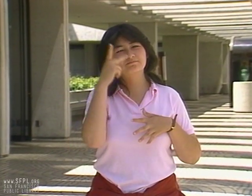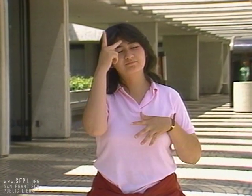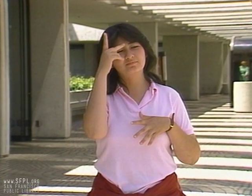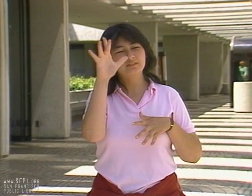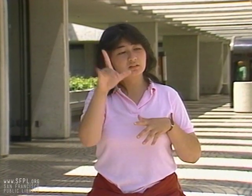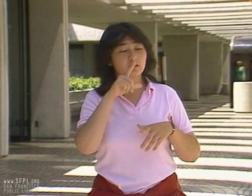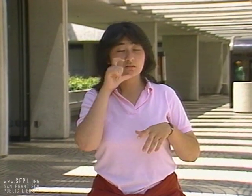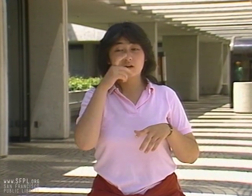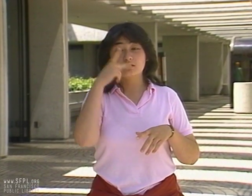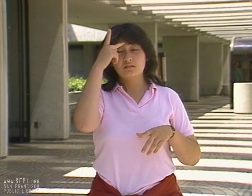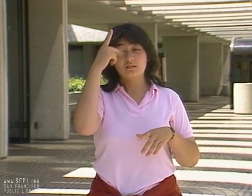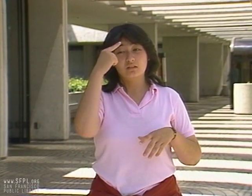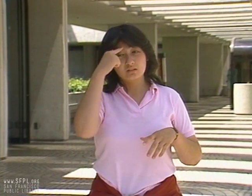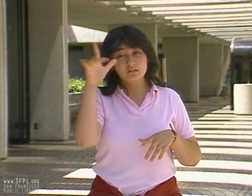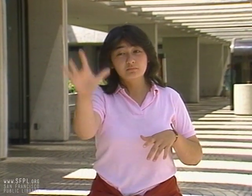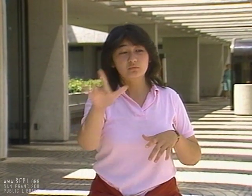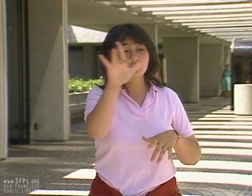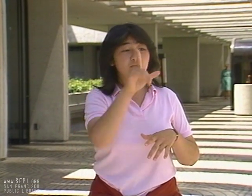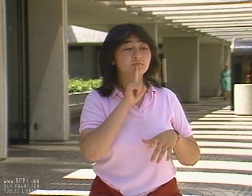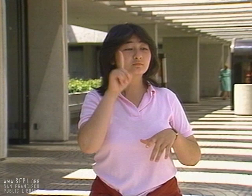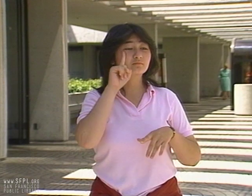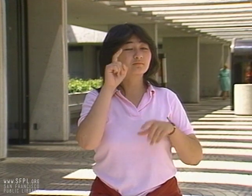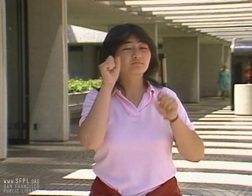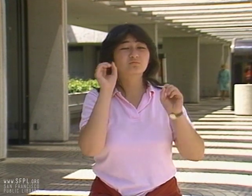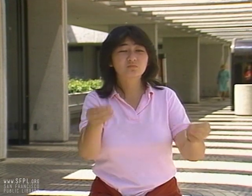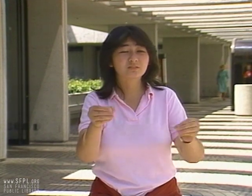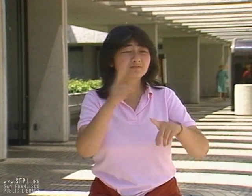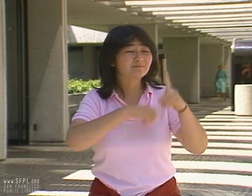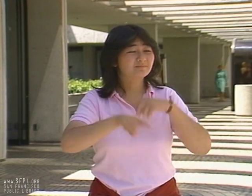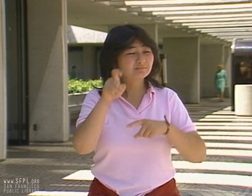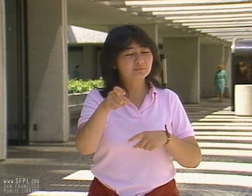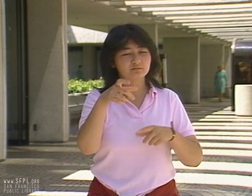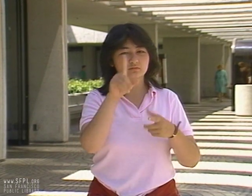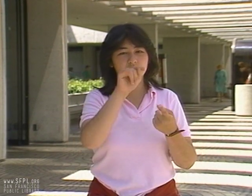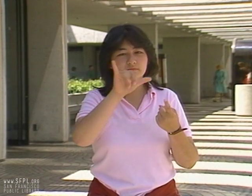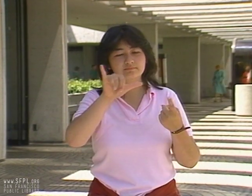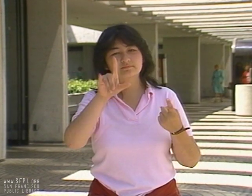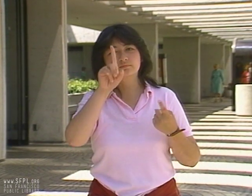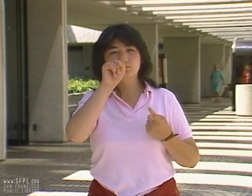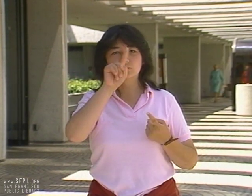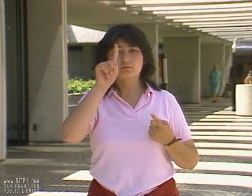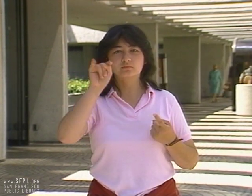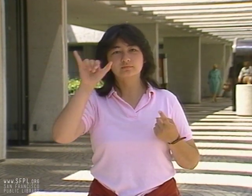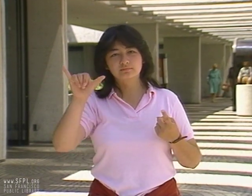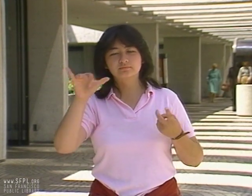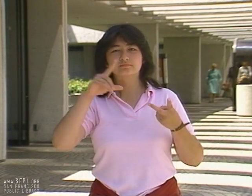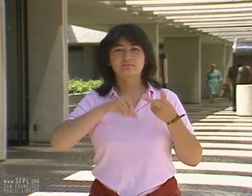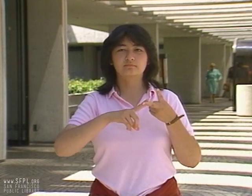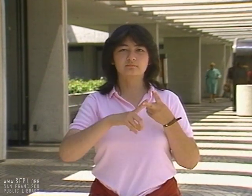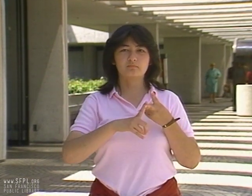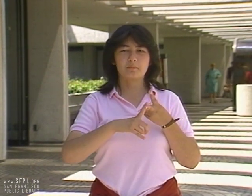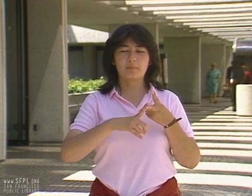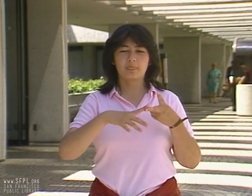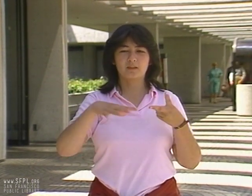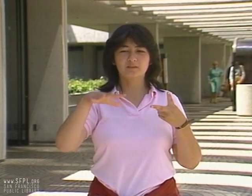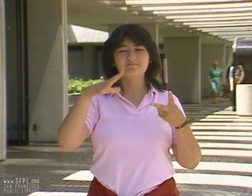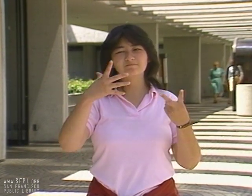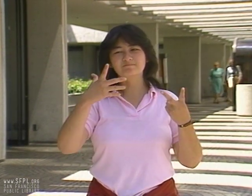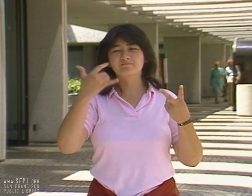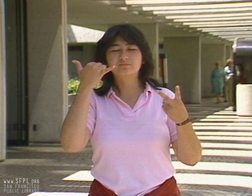Parents should love their deaf kids, not pity them. Parents should be able to sign, and the kids should have TTY so they